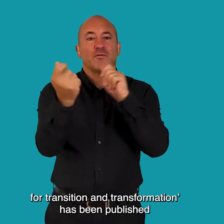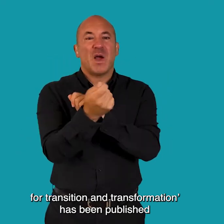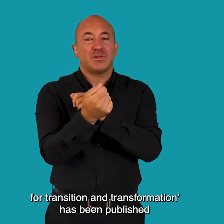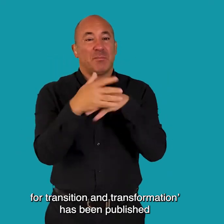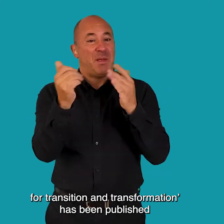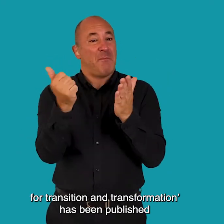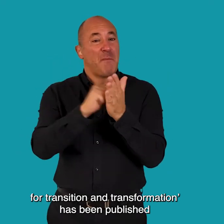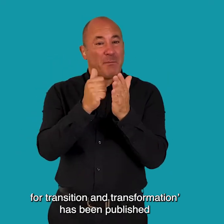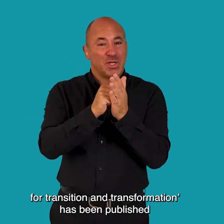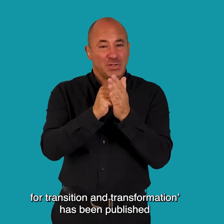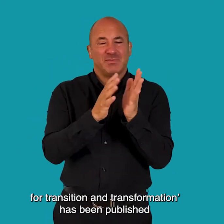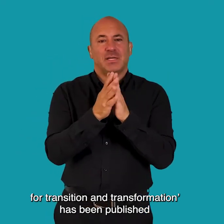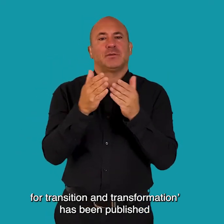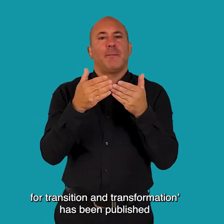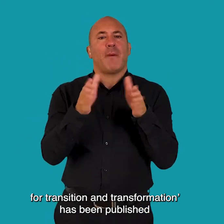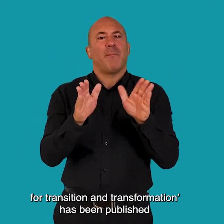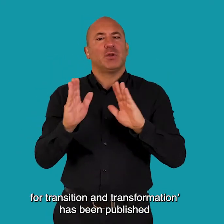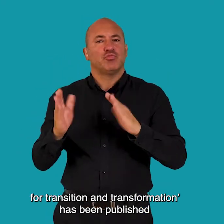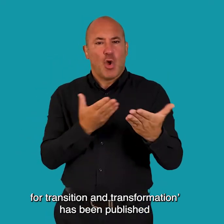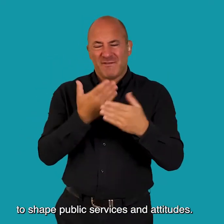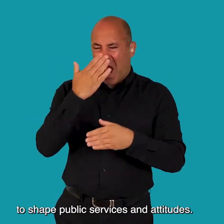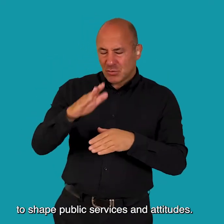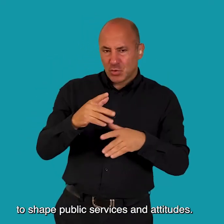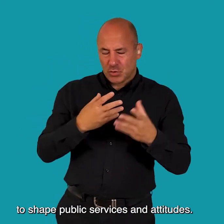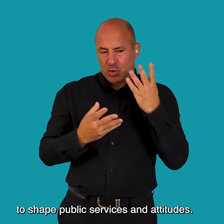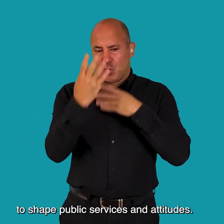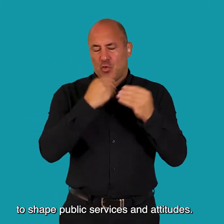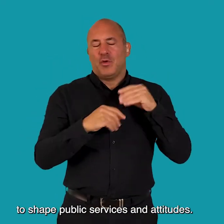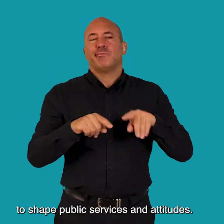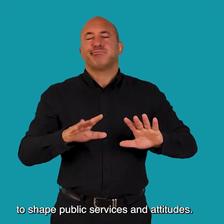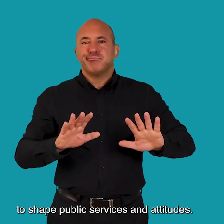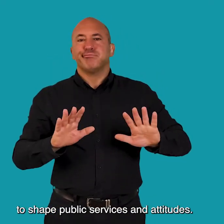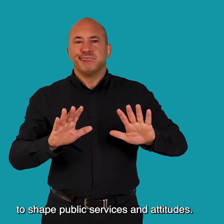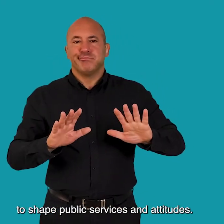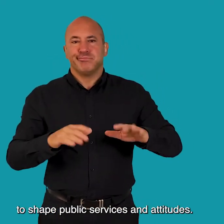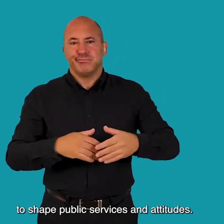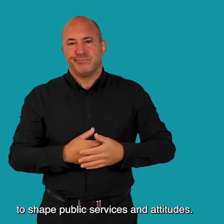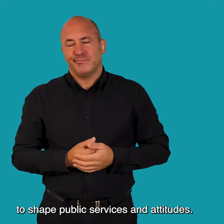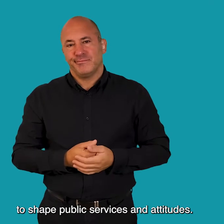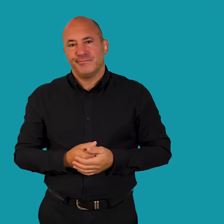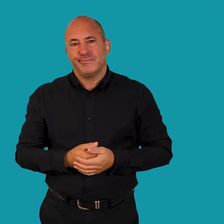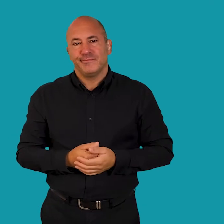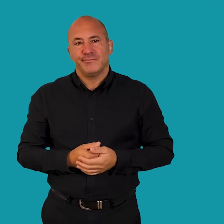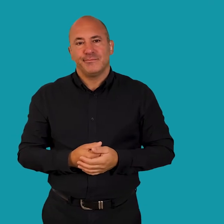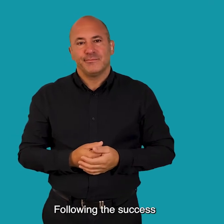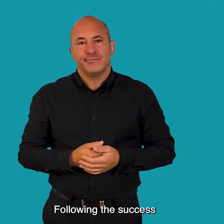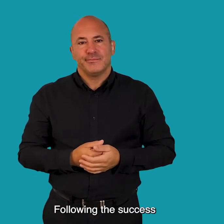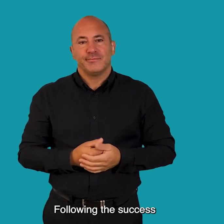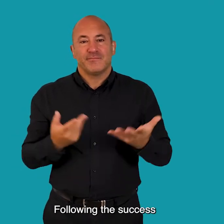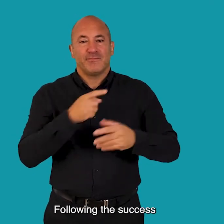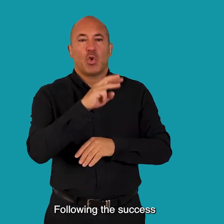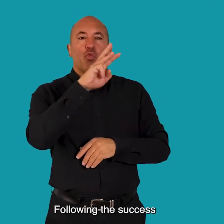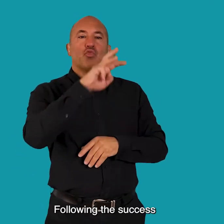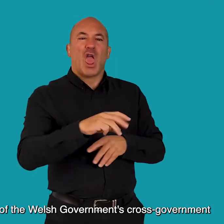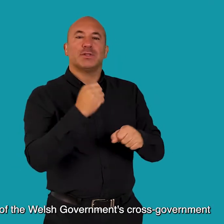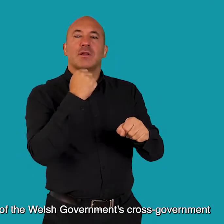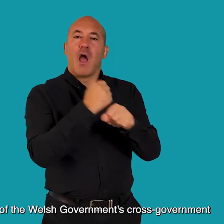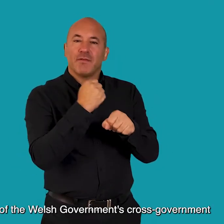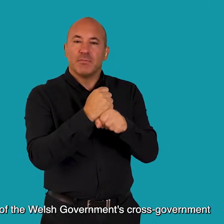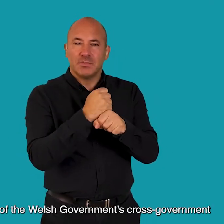and Transformation has been published to shape public services and attitudes. Following the success of the Welsh